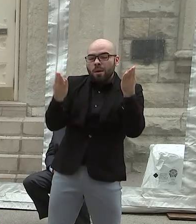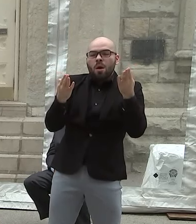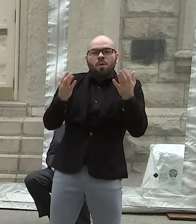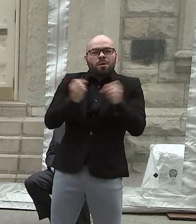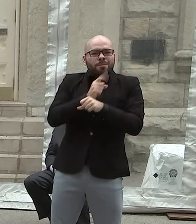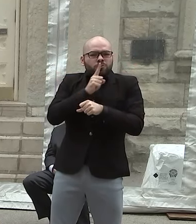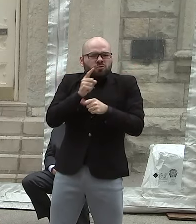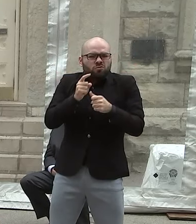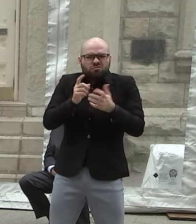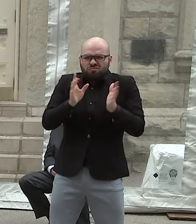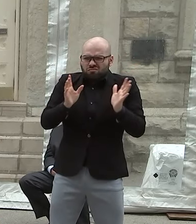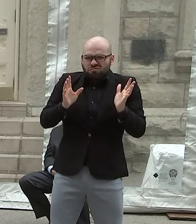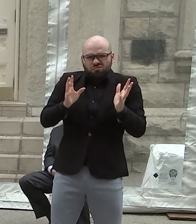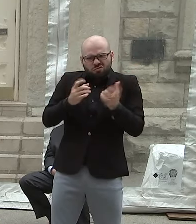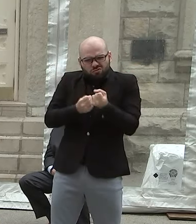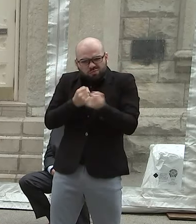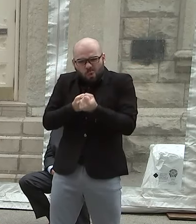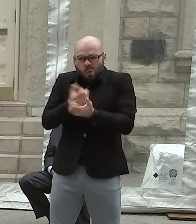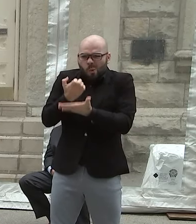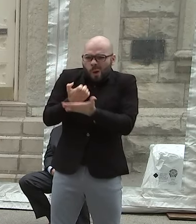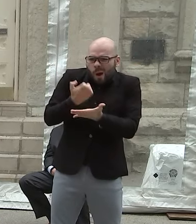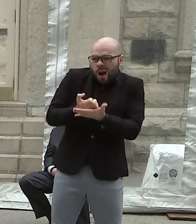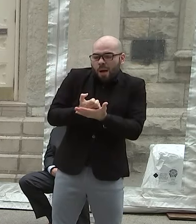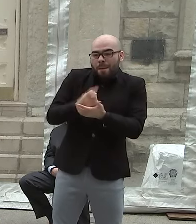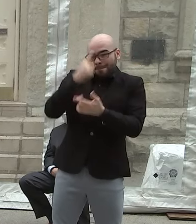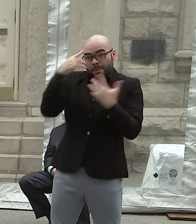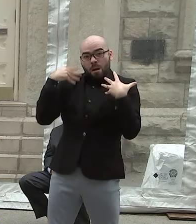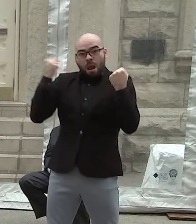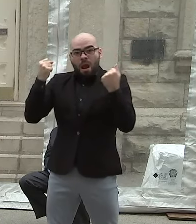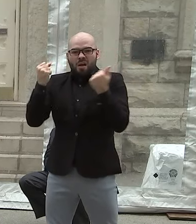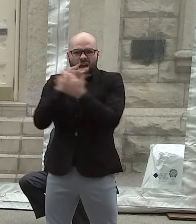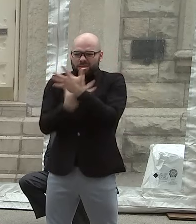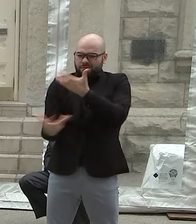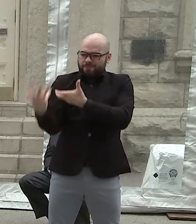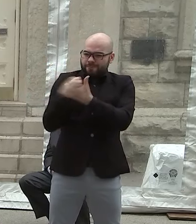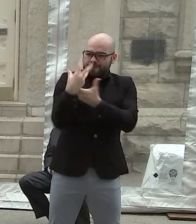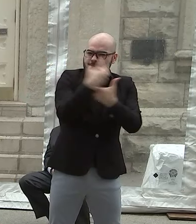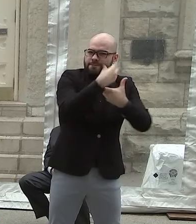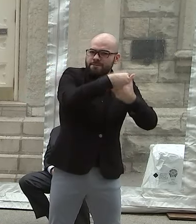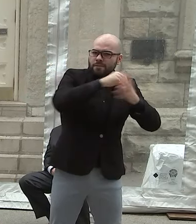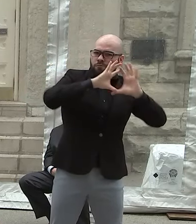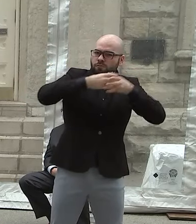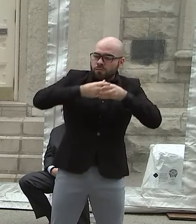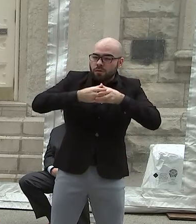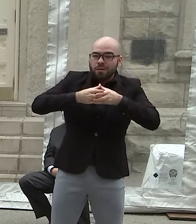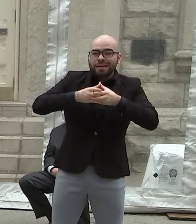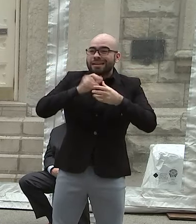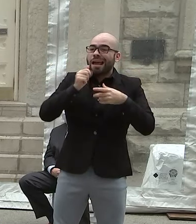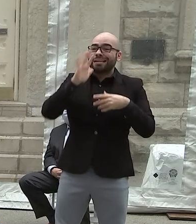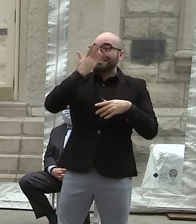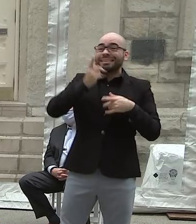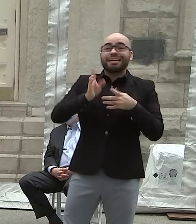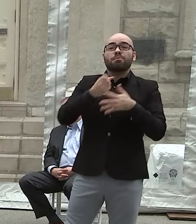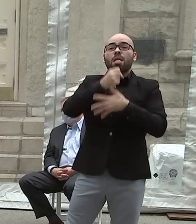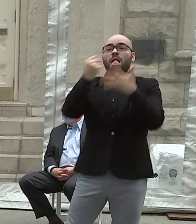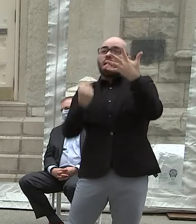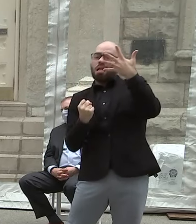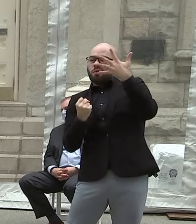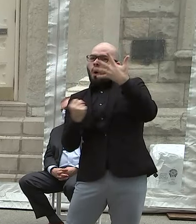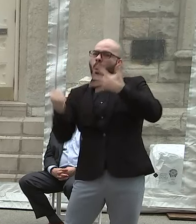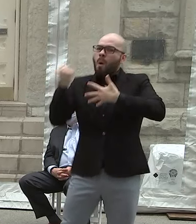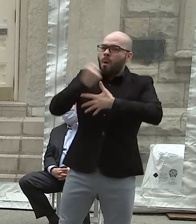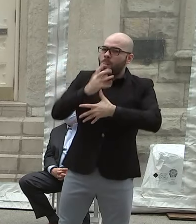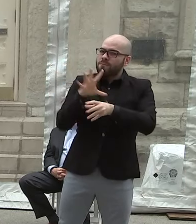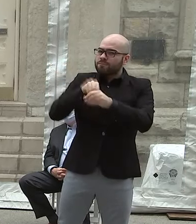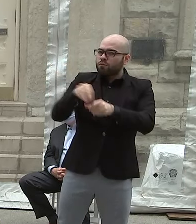certainly bringing the economy and the social and the mental health aspects along. We're thinking of those in the same way. But the last thing that we